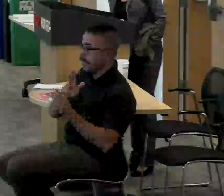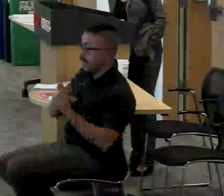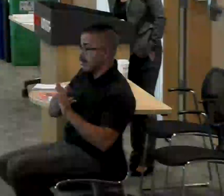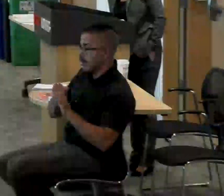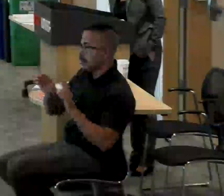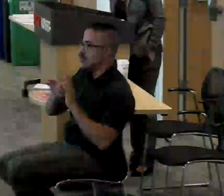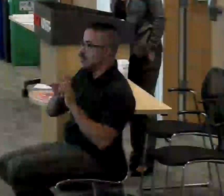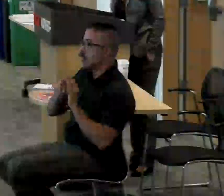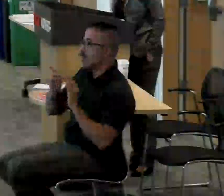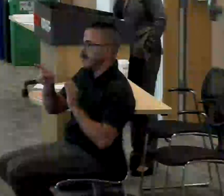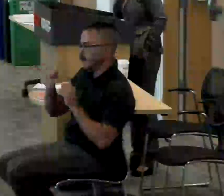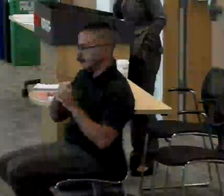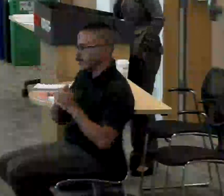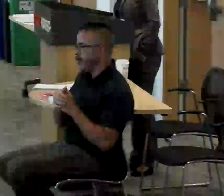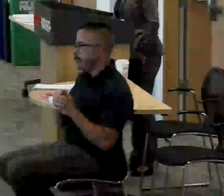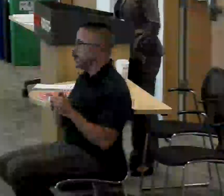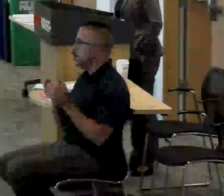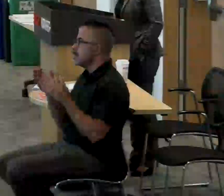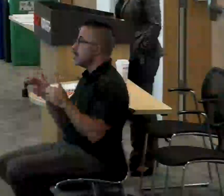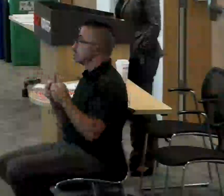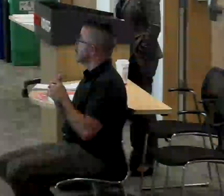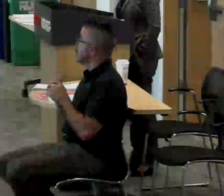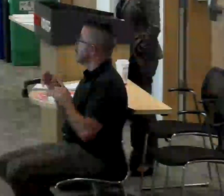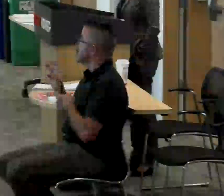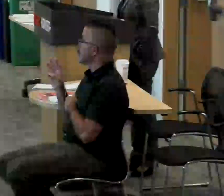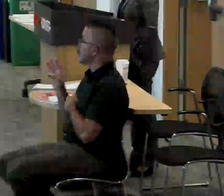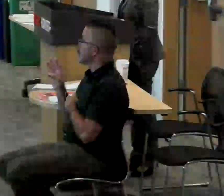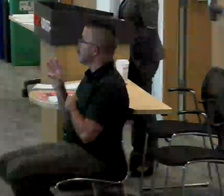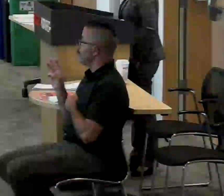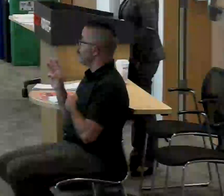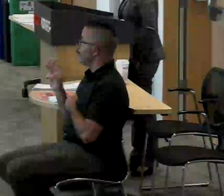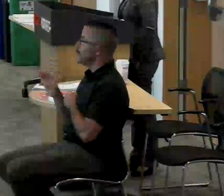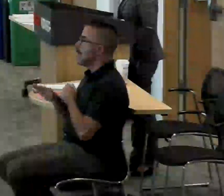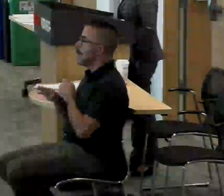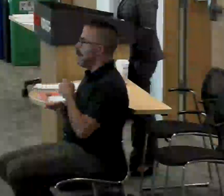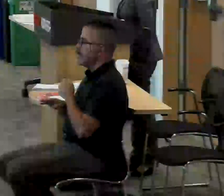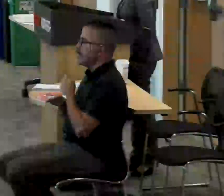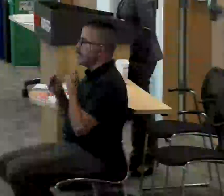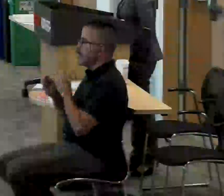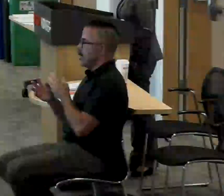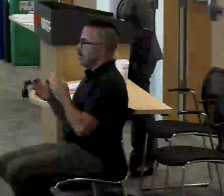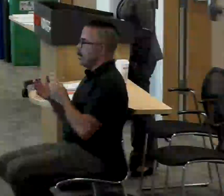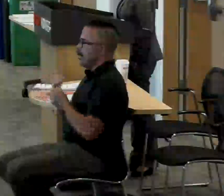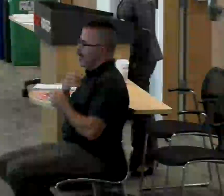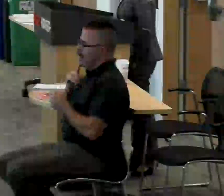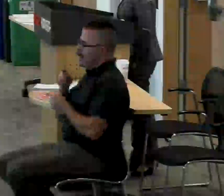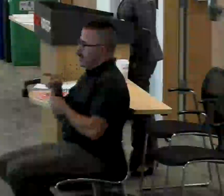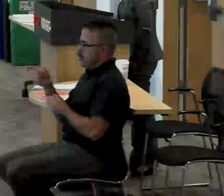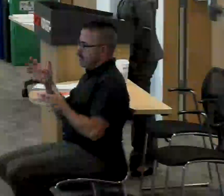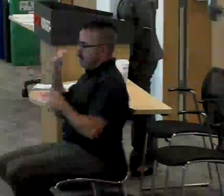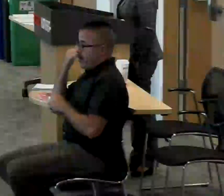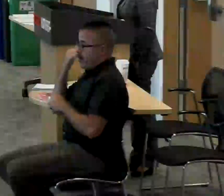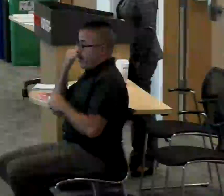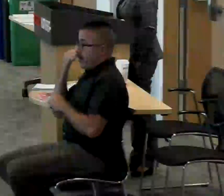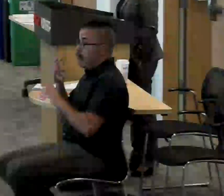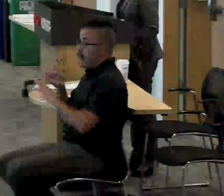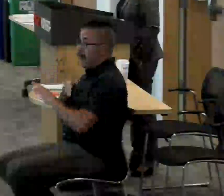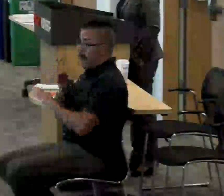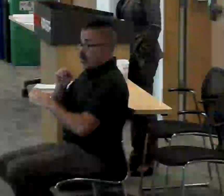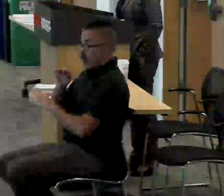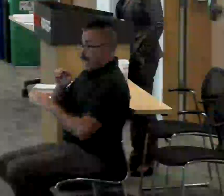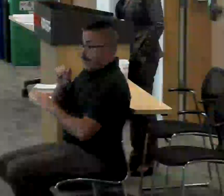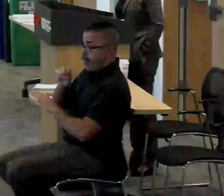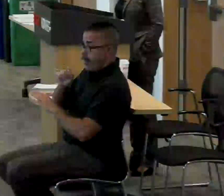slide 6. Some basics that everyone in this room, I'm sure, is very familiar with. Before the ABLE Act, a person with